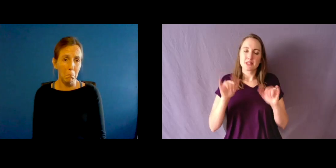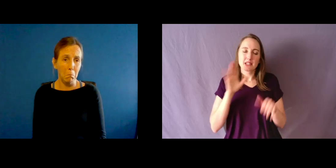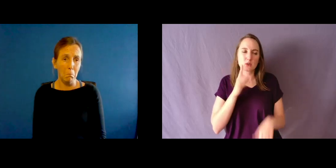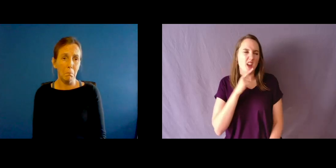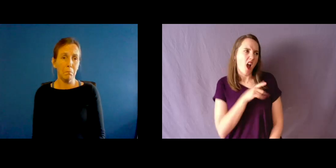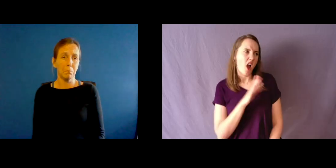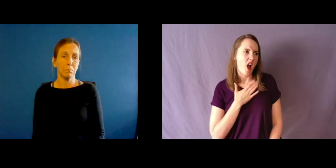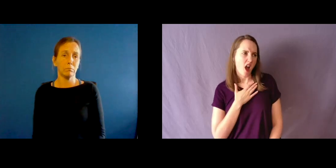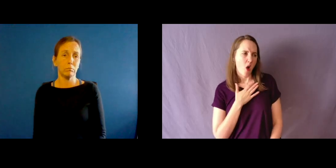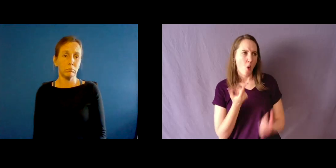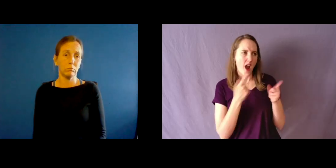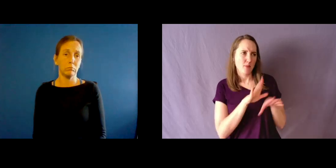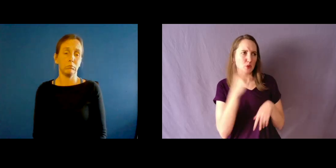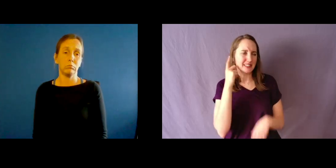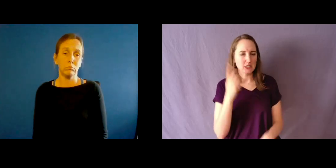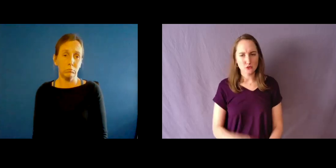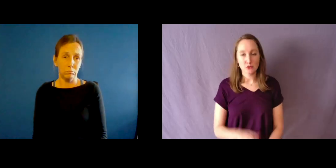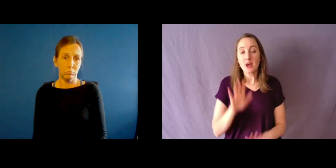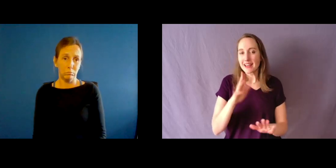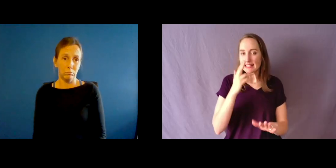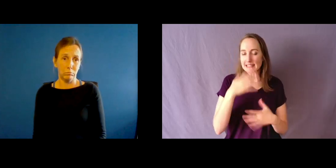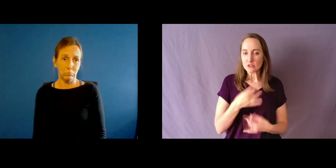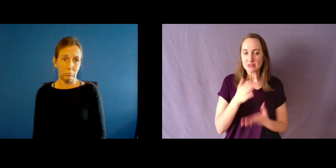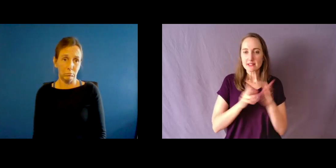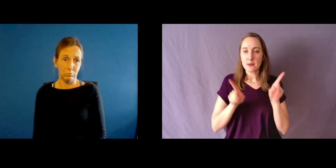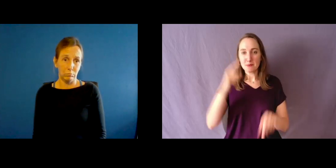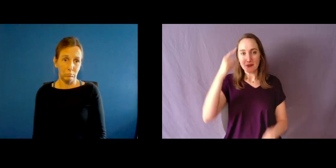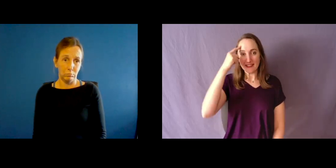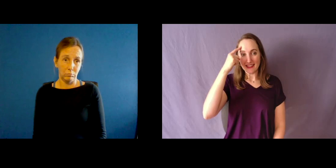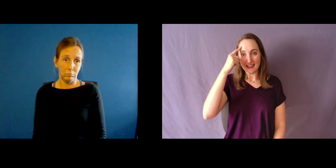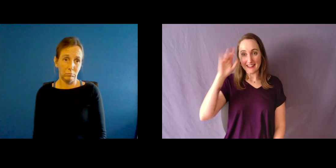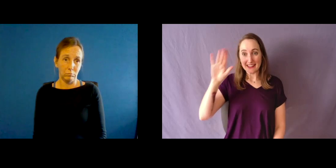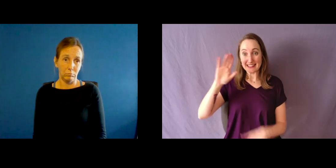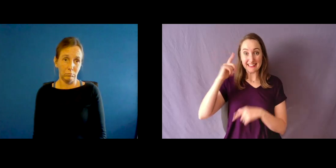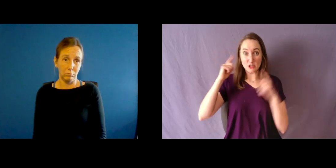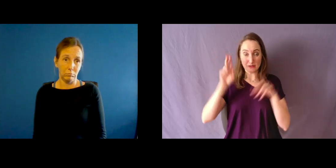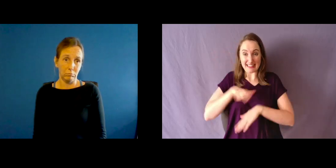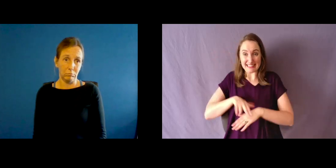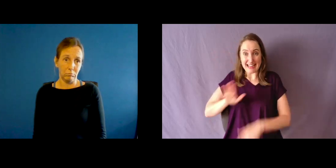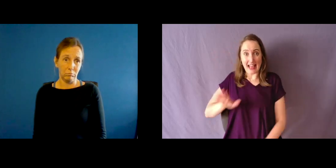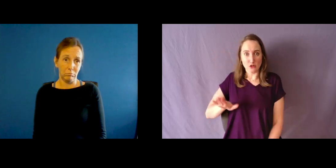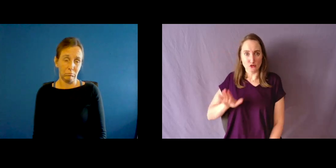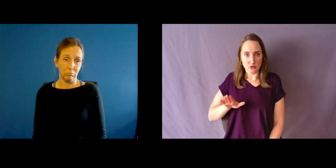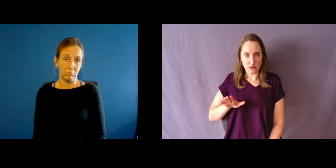say like, oh my gosh, what happened to his ears? What's funny is interesting is some people think that his ears are naturally that way.